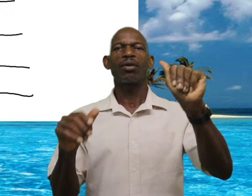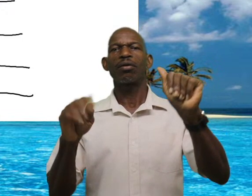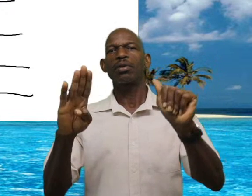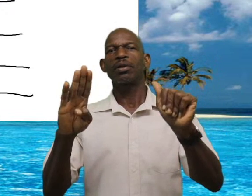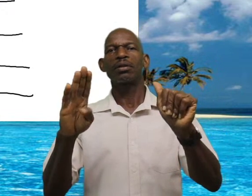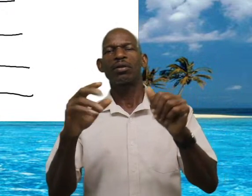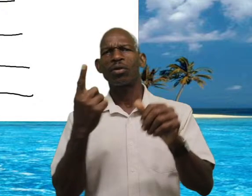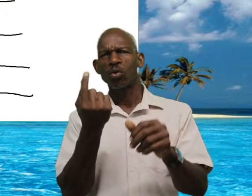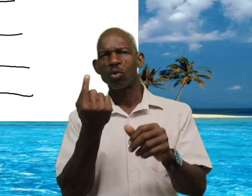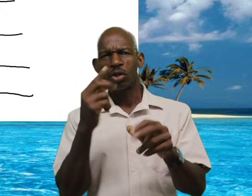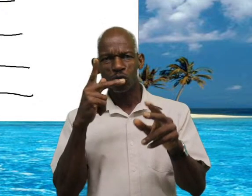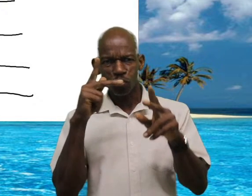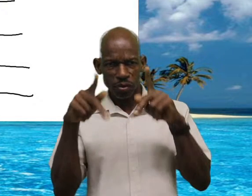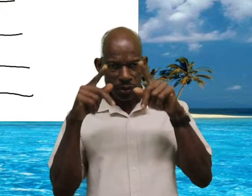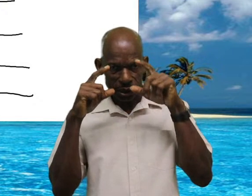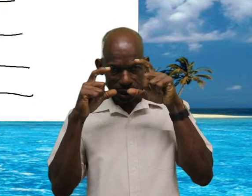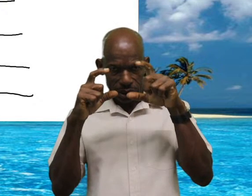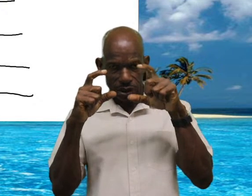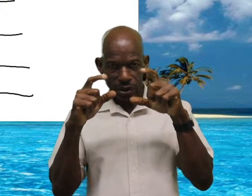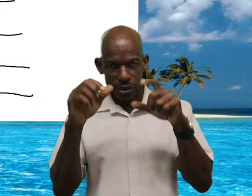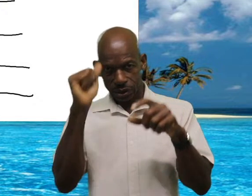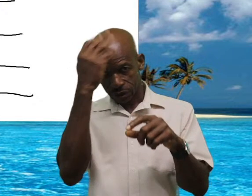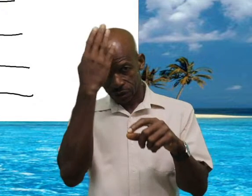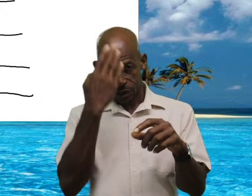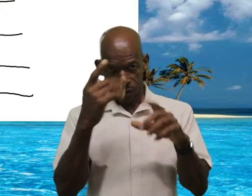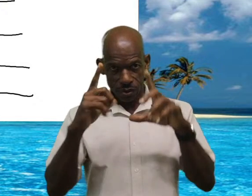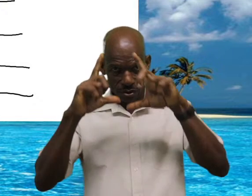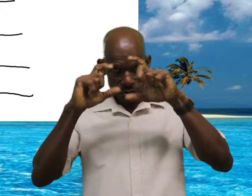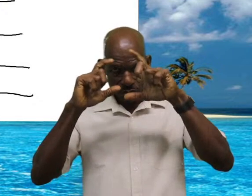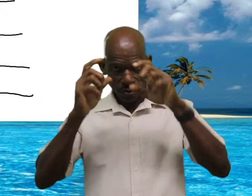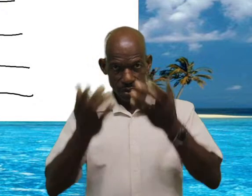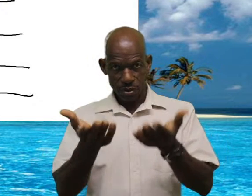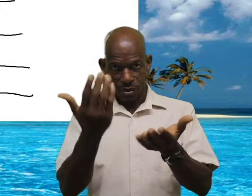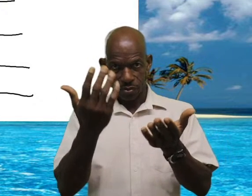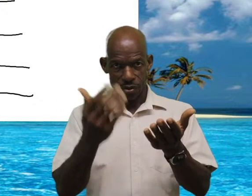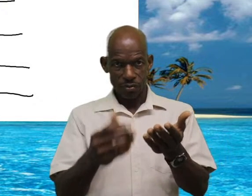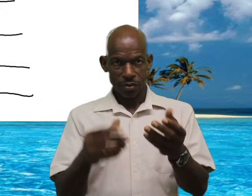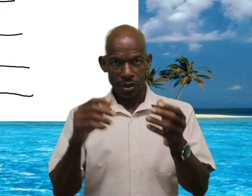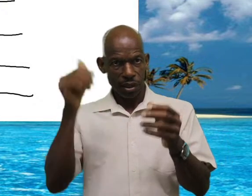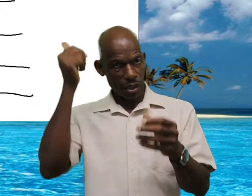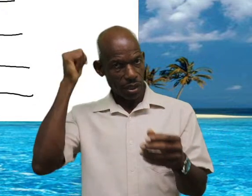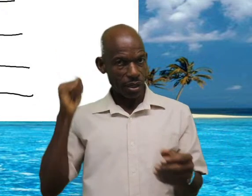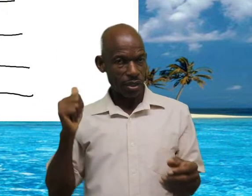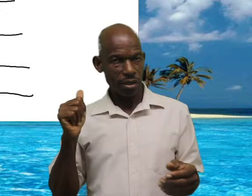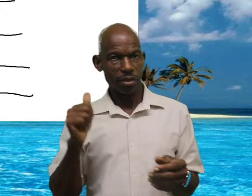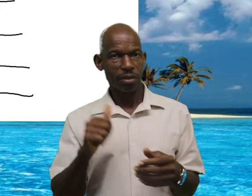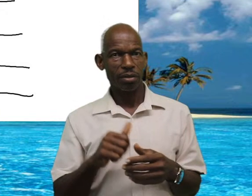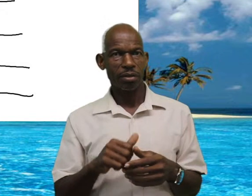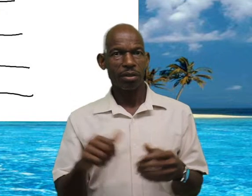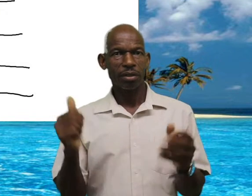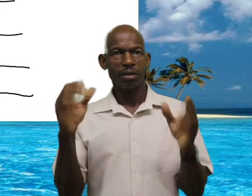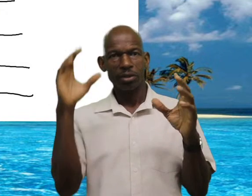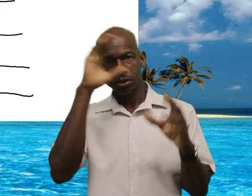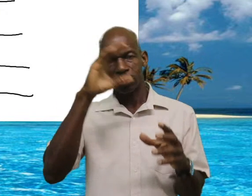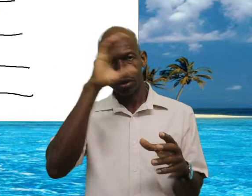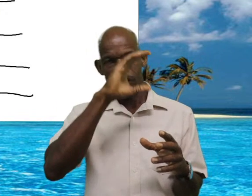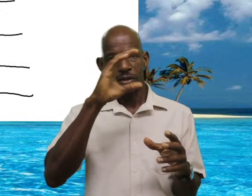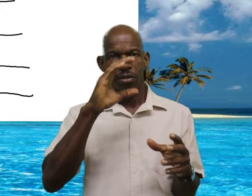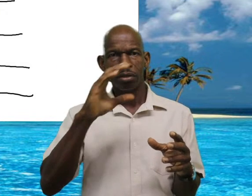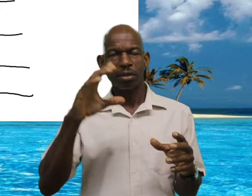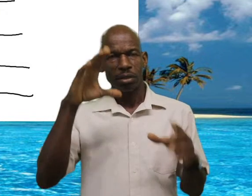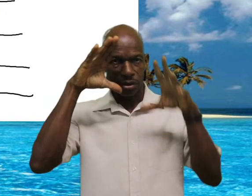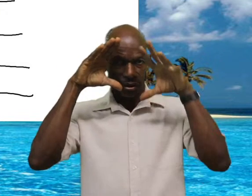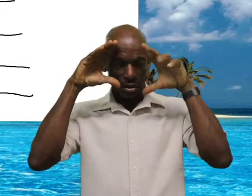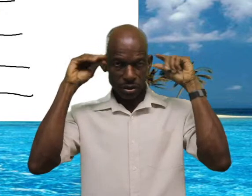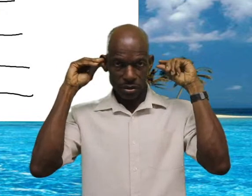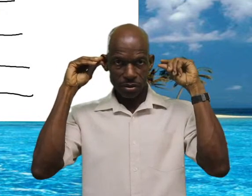cameras on. Salvin, can you put on your camera? Adana, Cheryl Dyer. If you